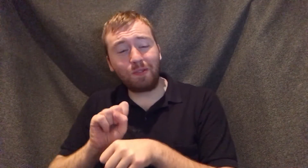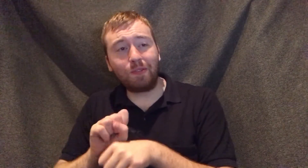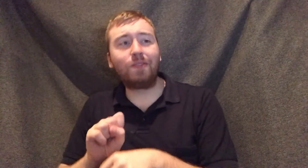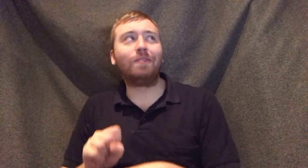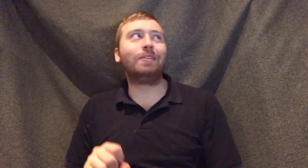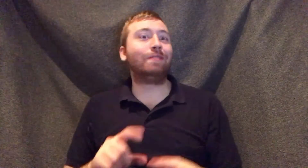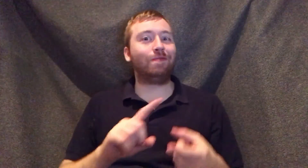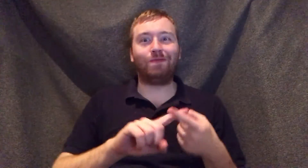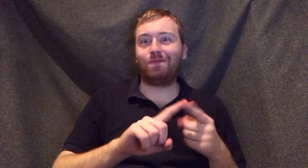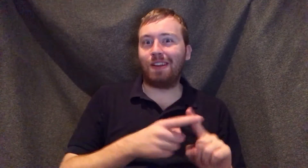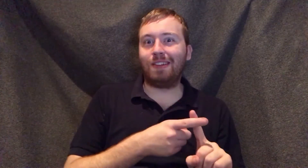Take some time to understand.